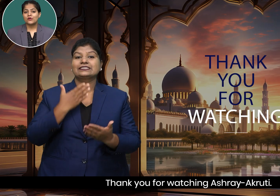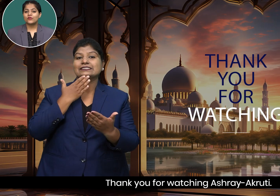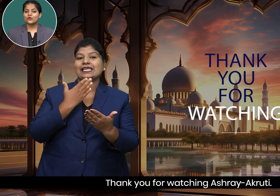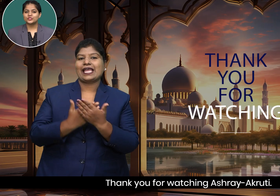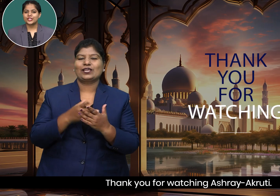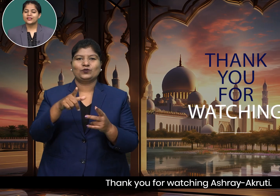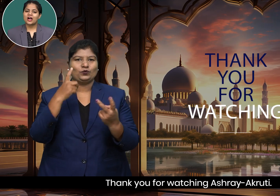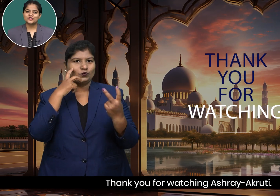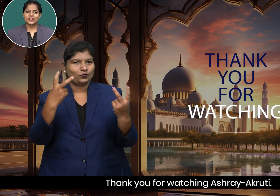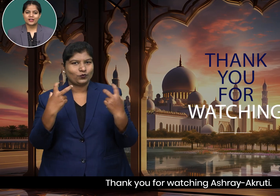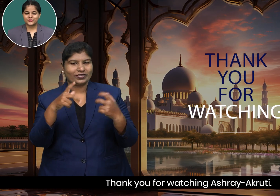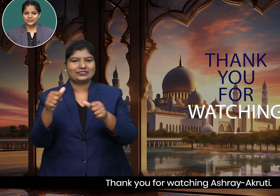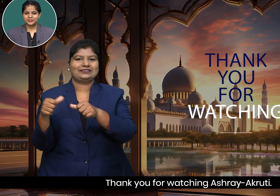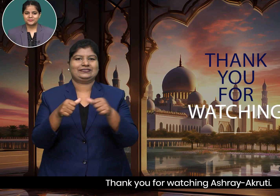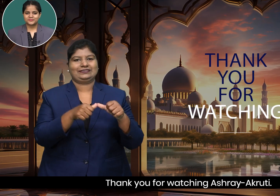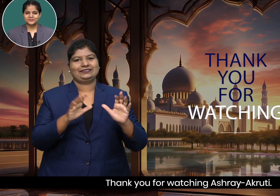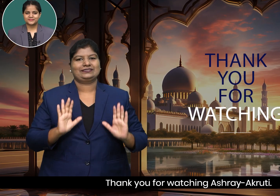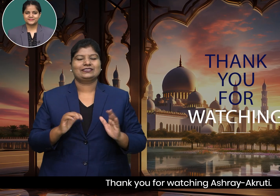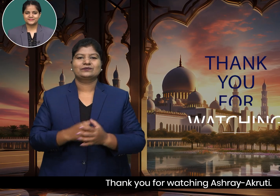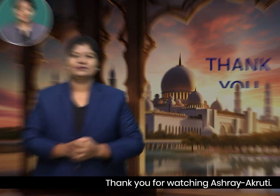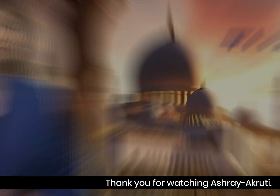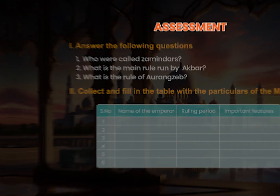Thank you for watching Ashray Akruti.